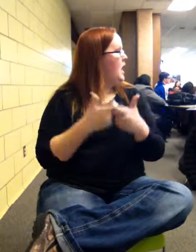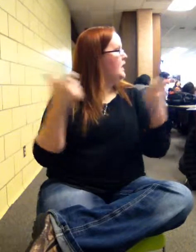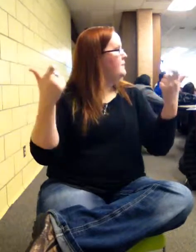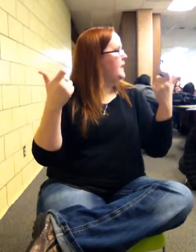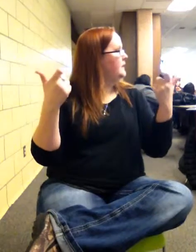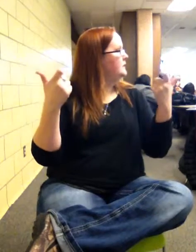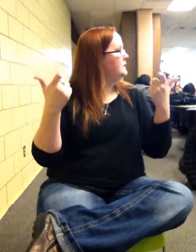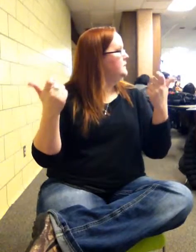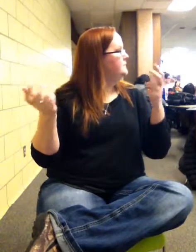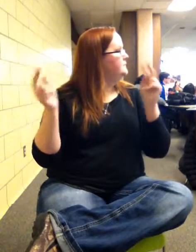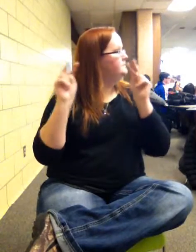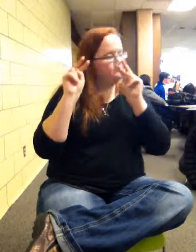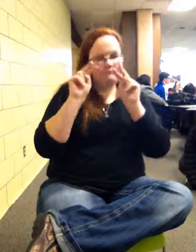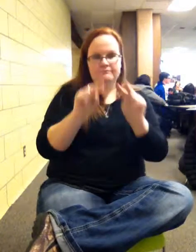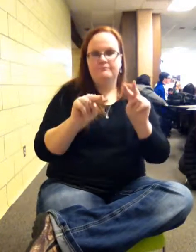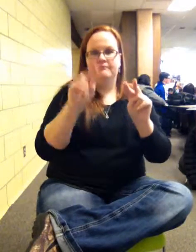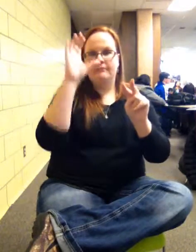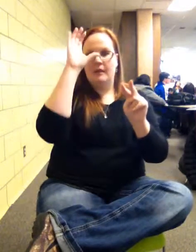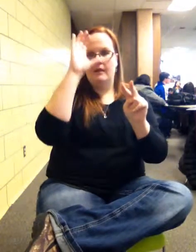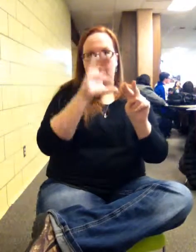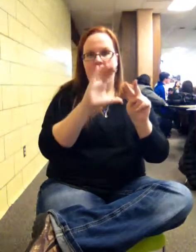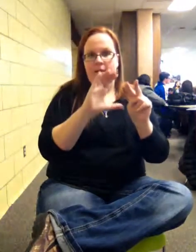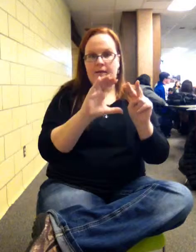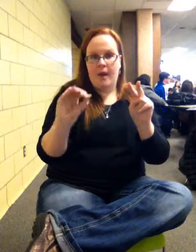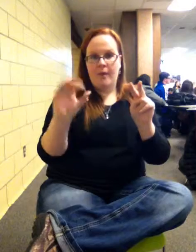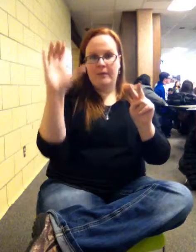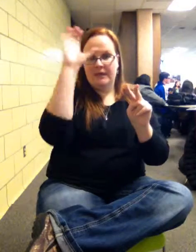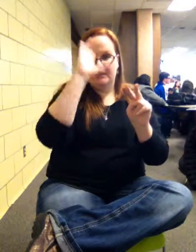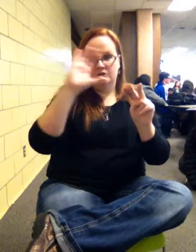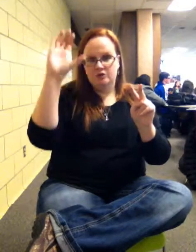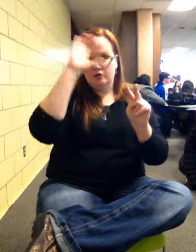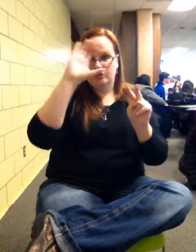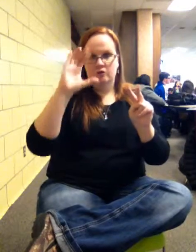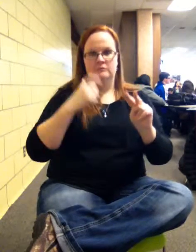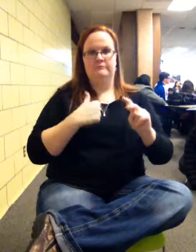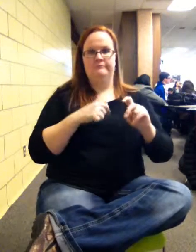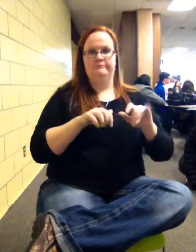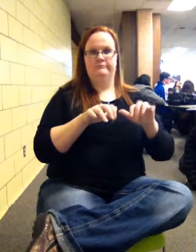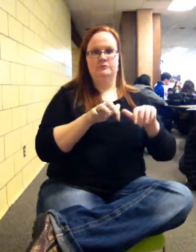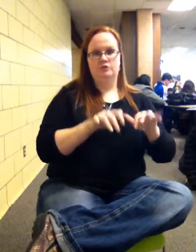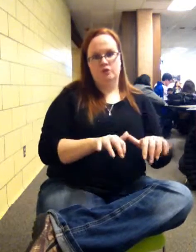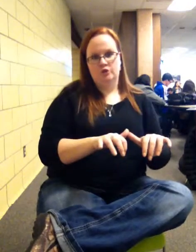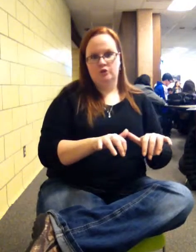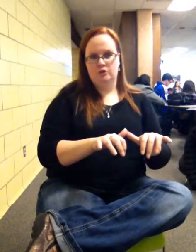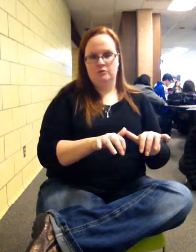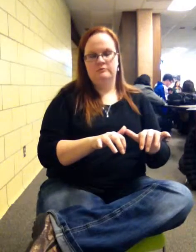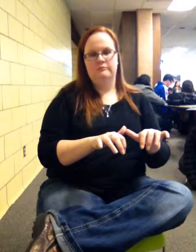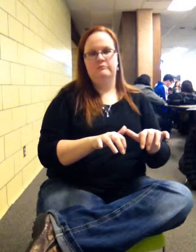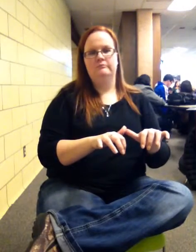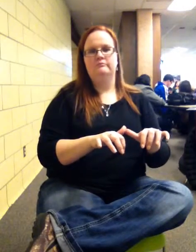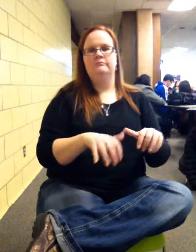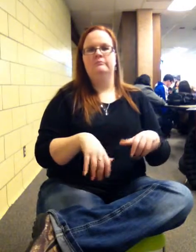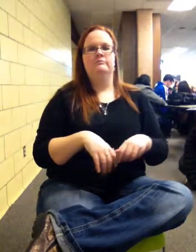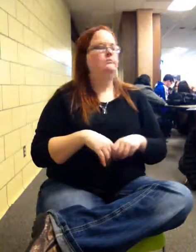okay, company search. And you can search by company name. And I'm not going to put in your company because that would be too easy. And I can't type today at